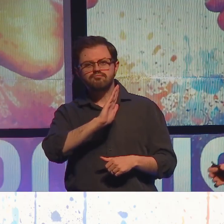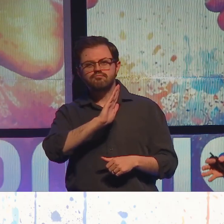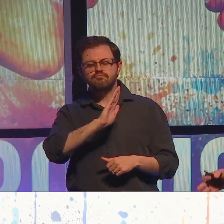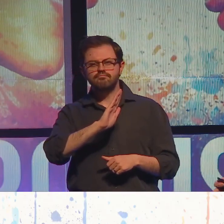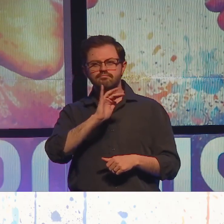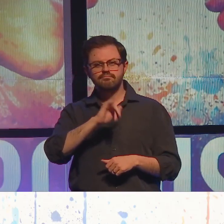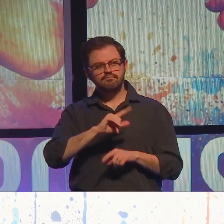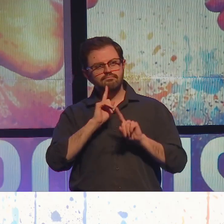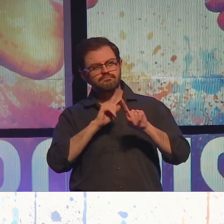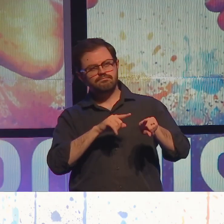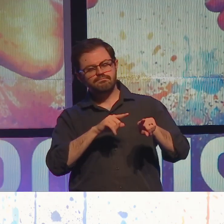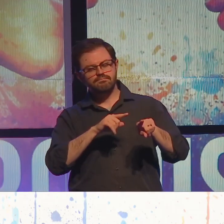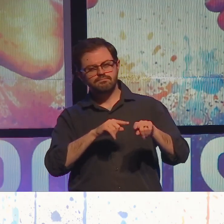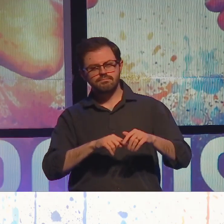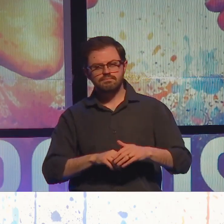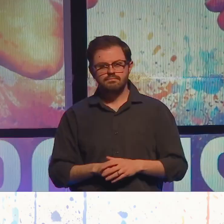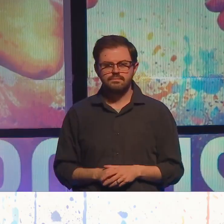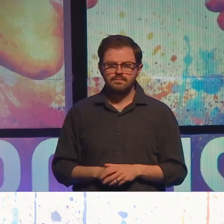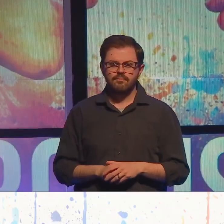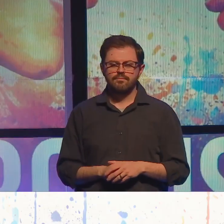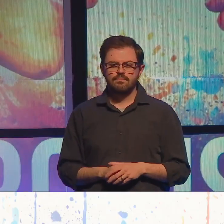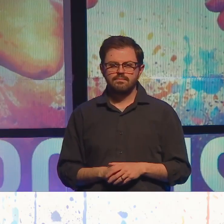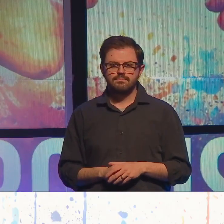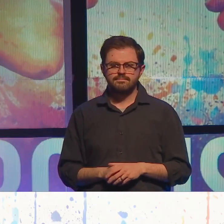My Lord and my God.